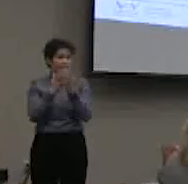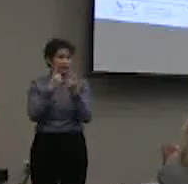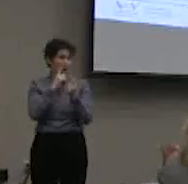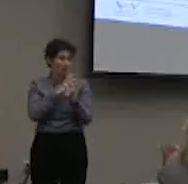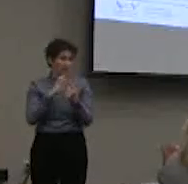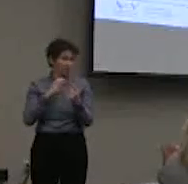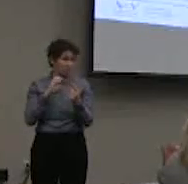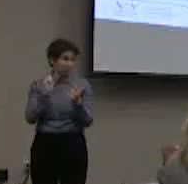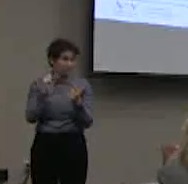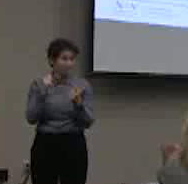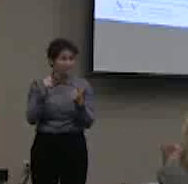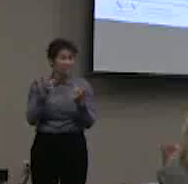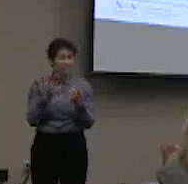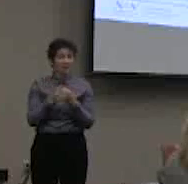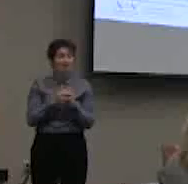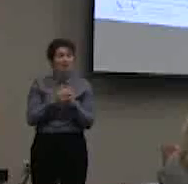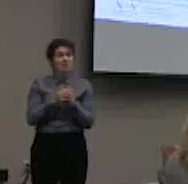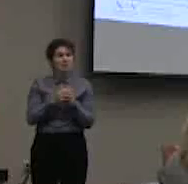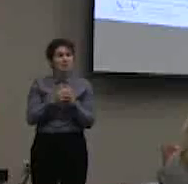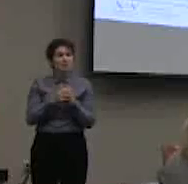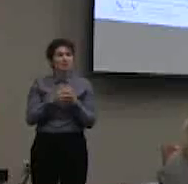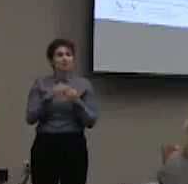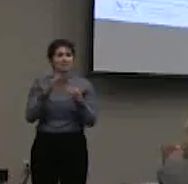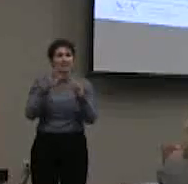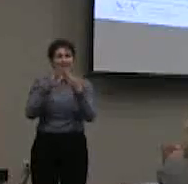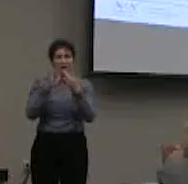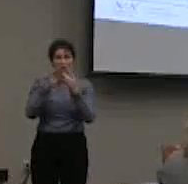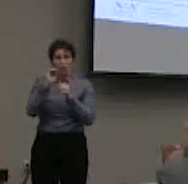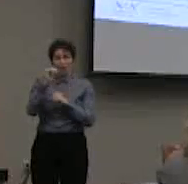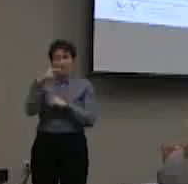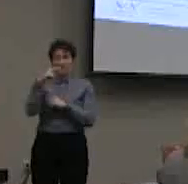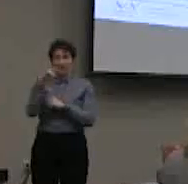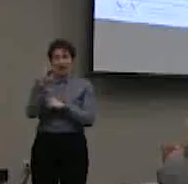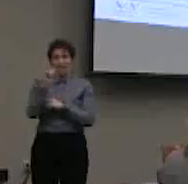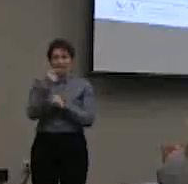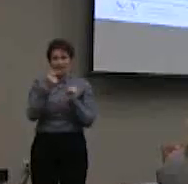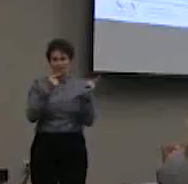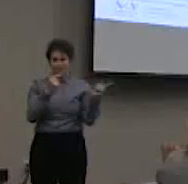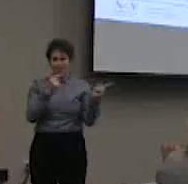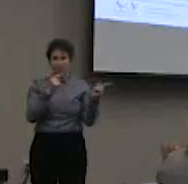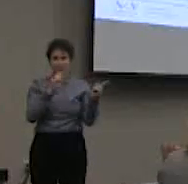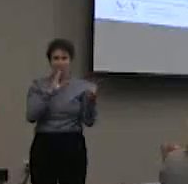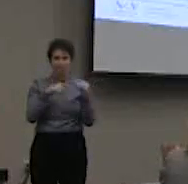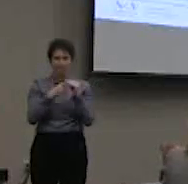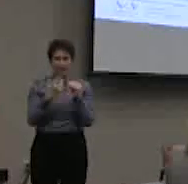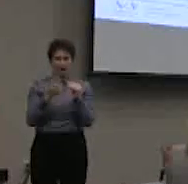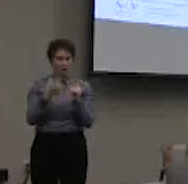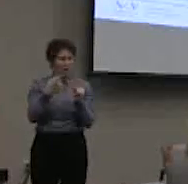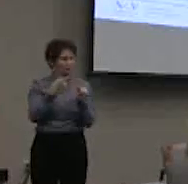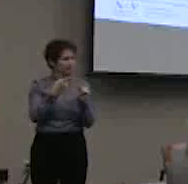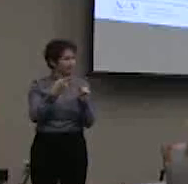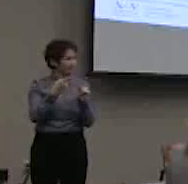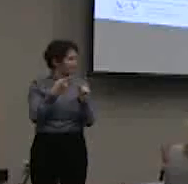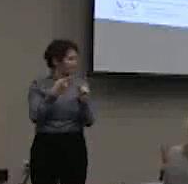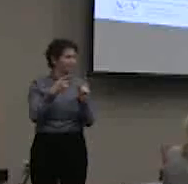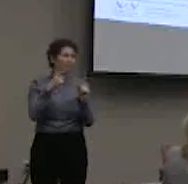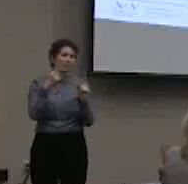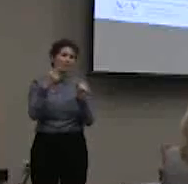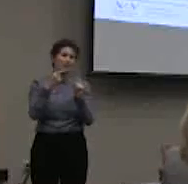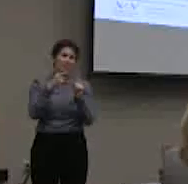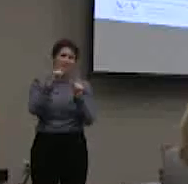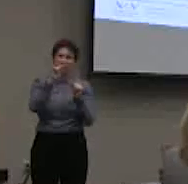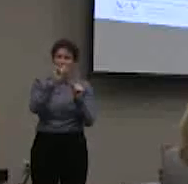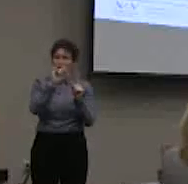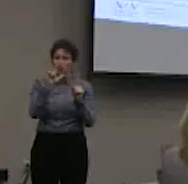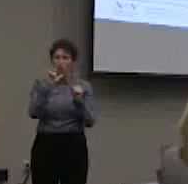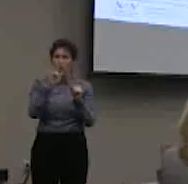What the network mapping toolkit that Cindy's referring to is a tool to think through all of the different target audiences.